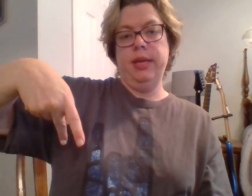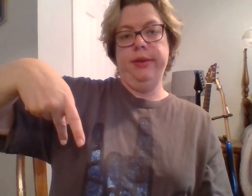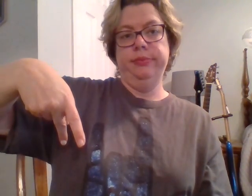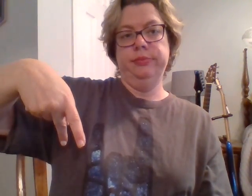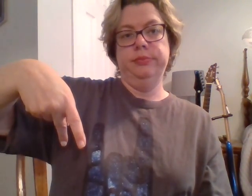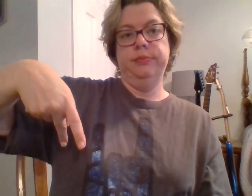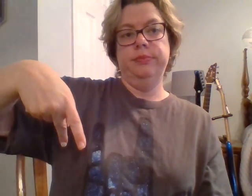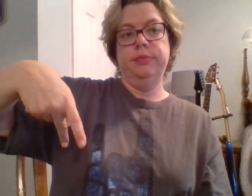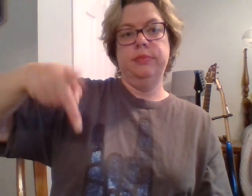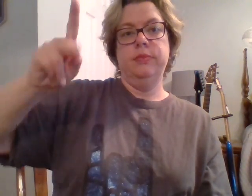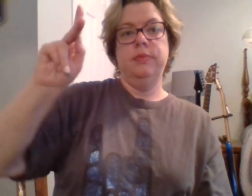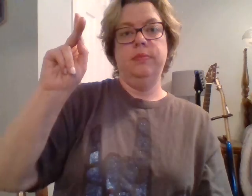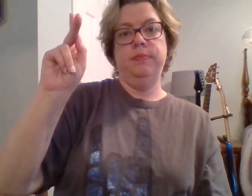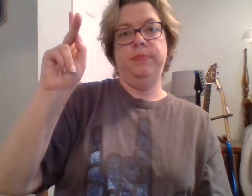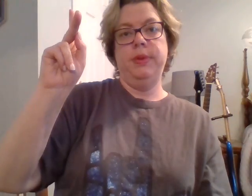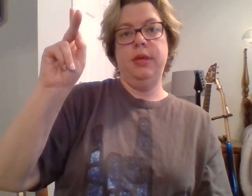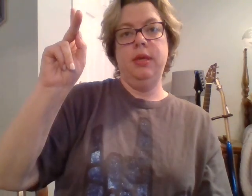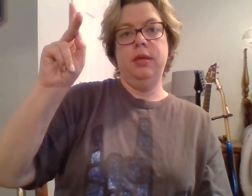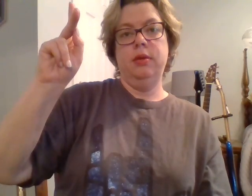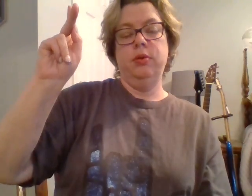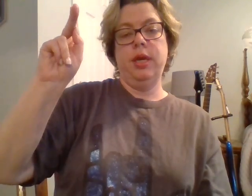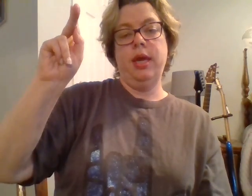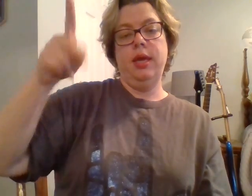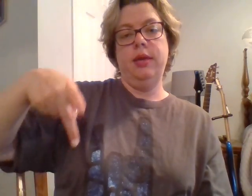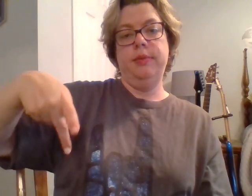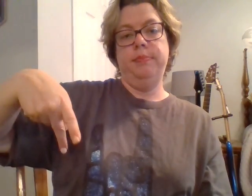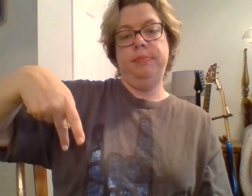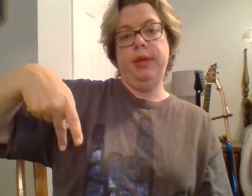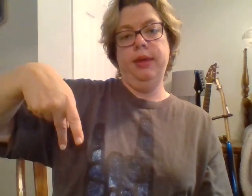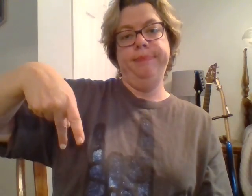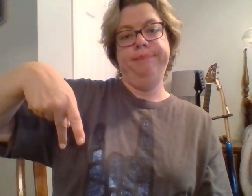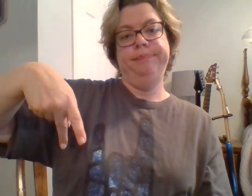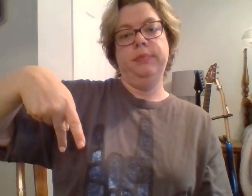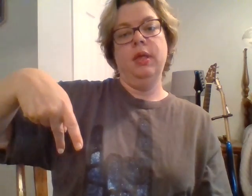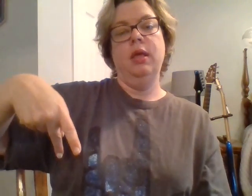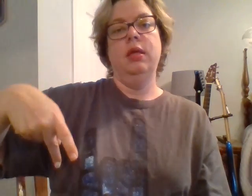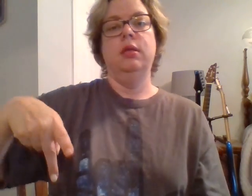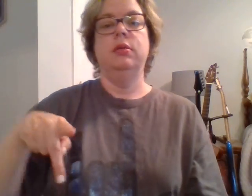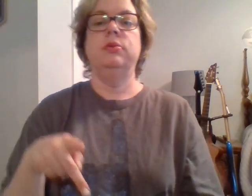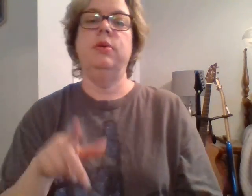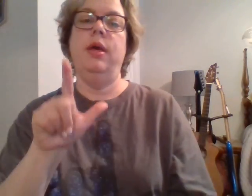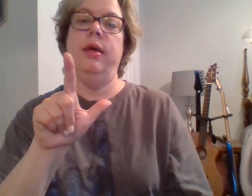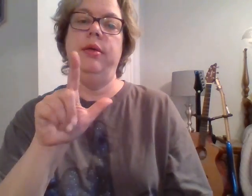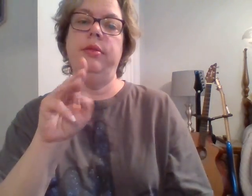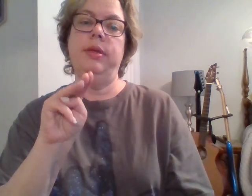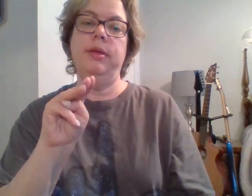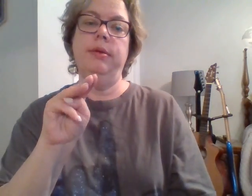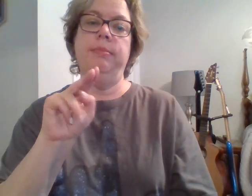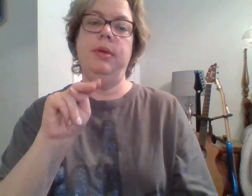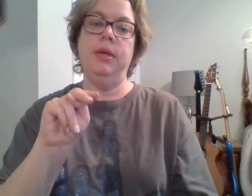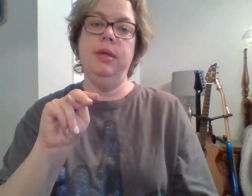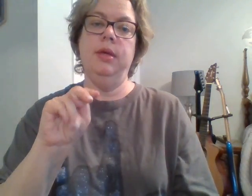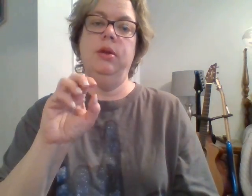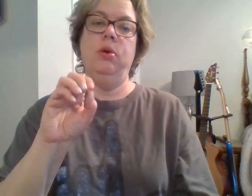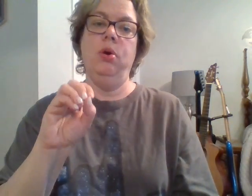down. P or K, P. So L, M, N,